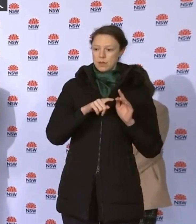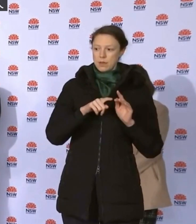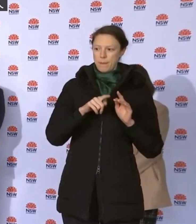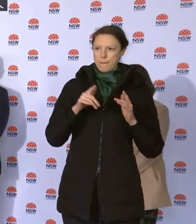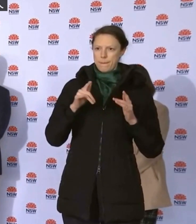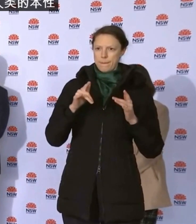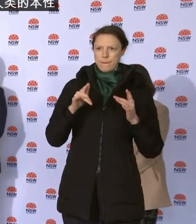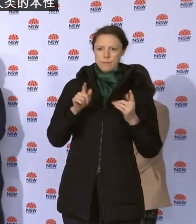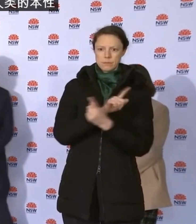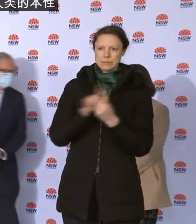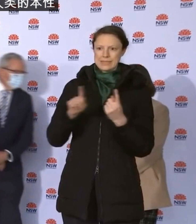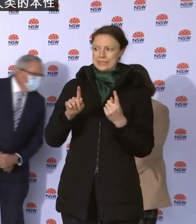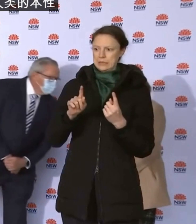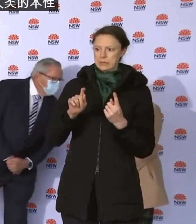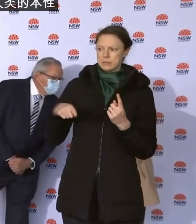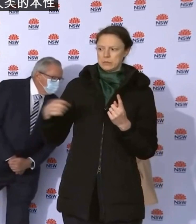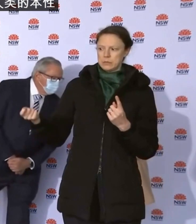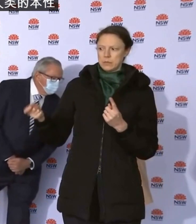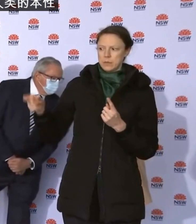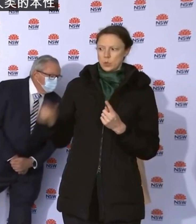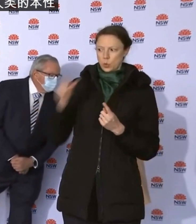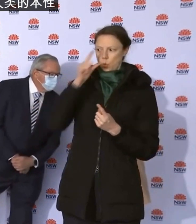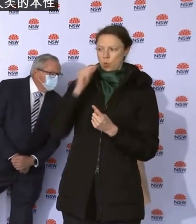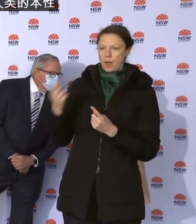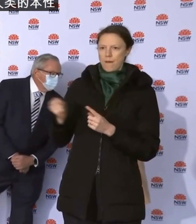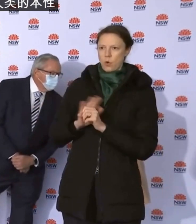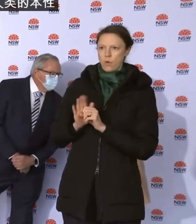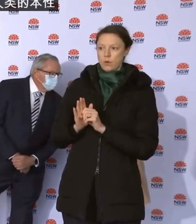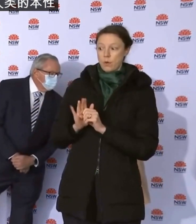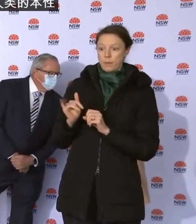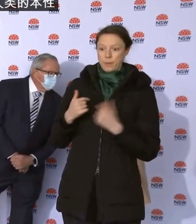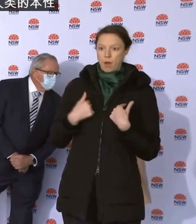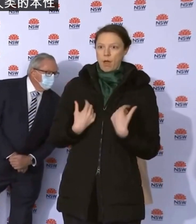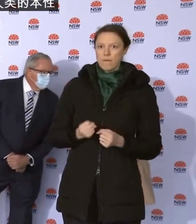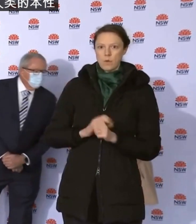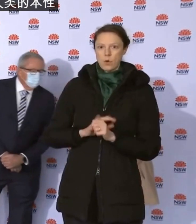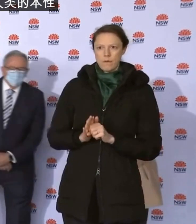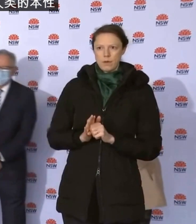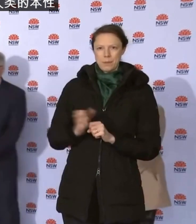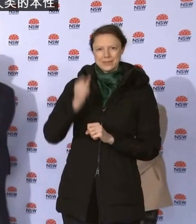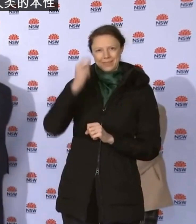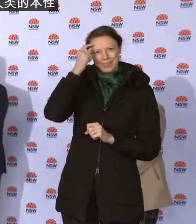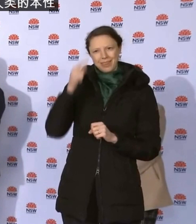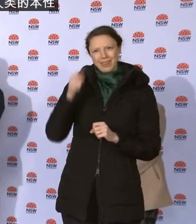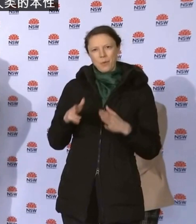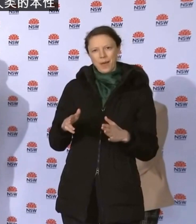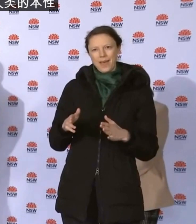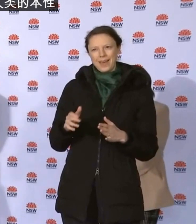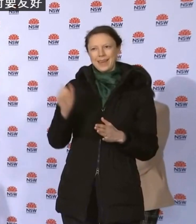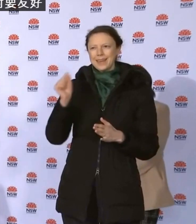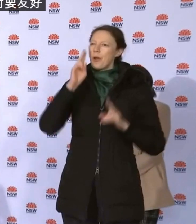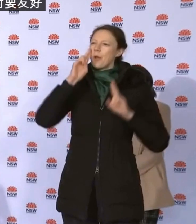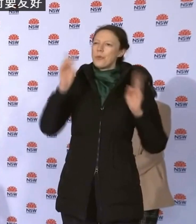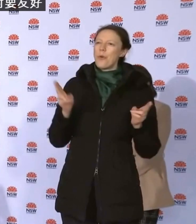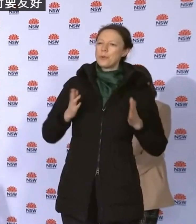with, could convey the virus. So whilst it is in human nature to